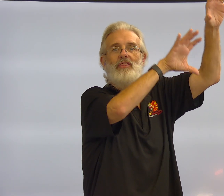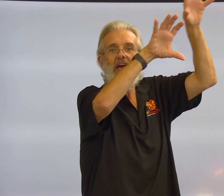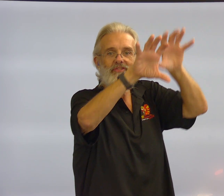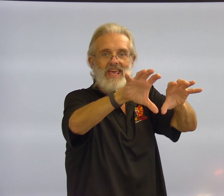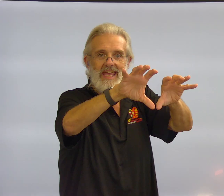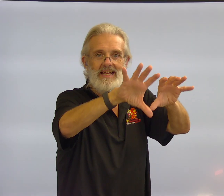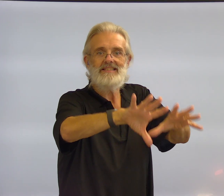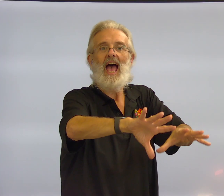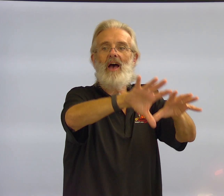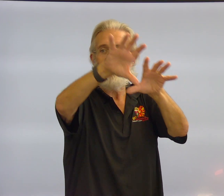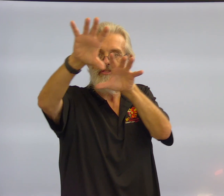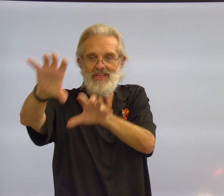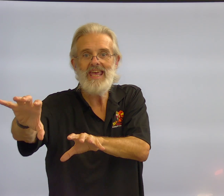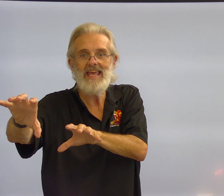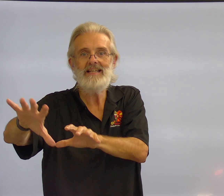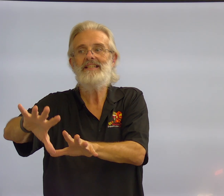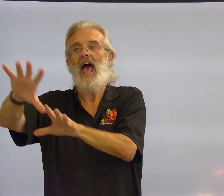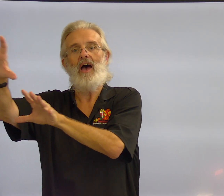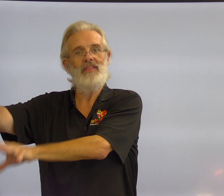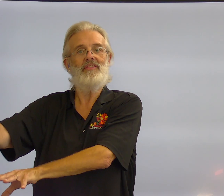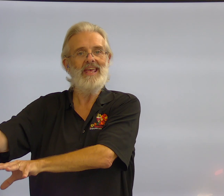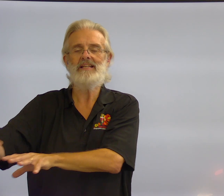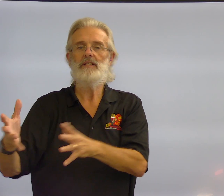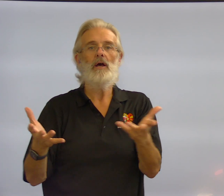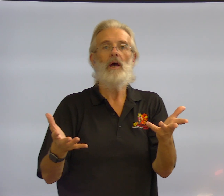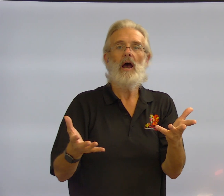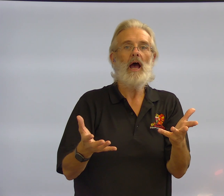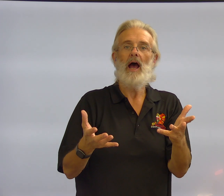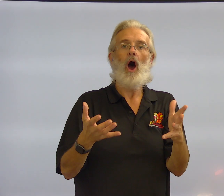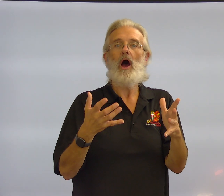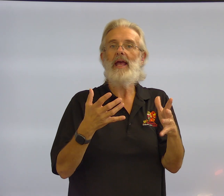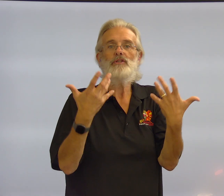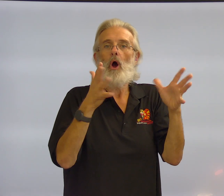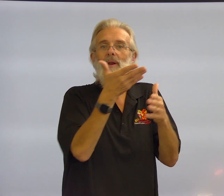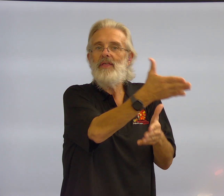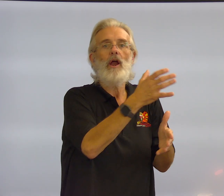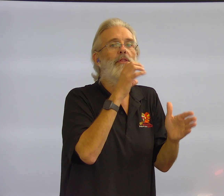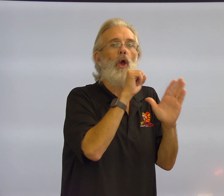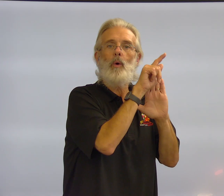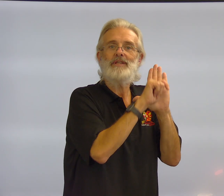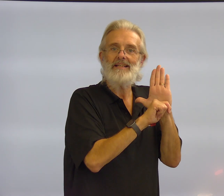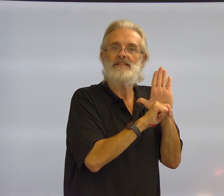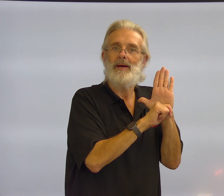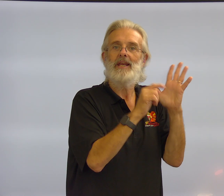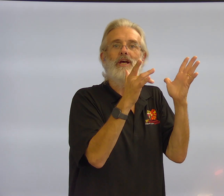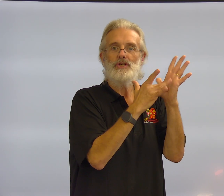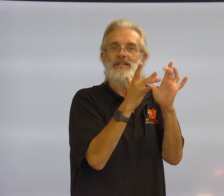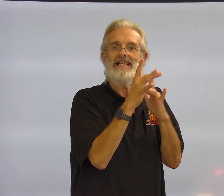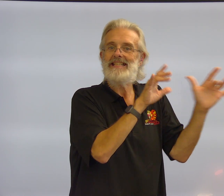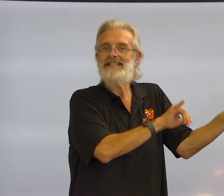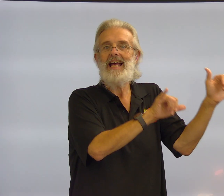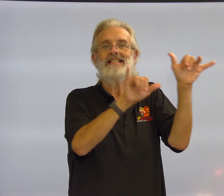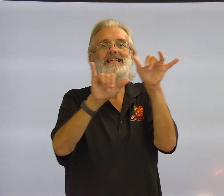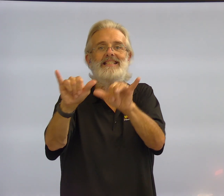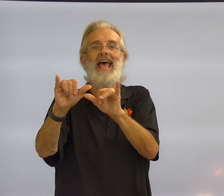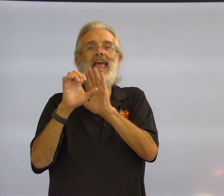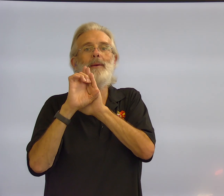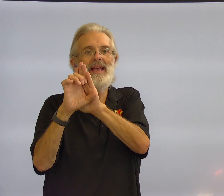then these, and then these, and then these. It's already there in the Old Testament. Jesus has the same